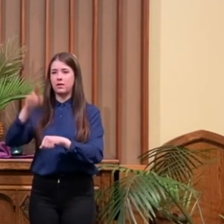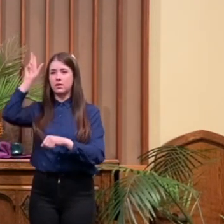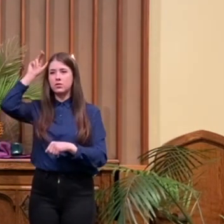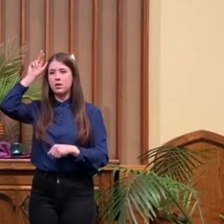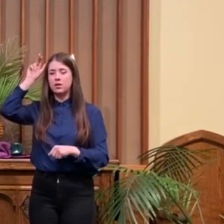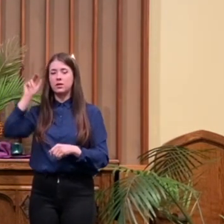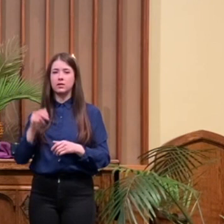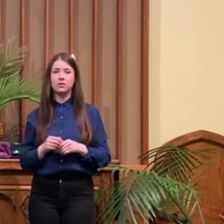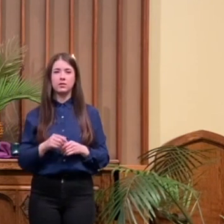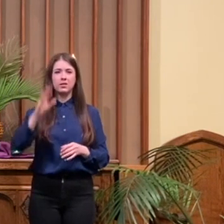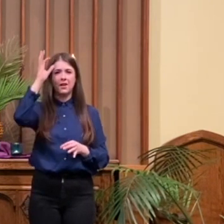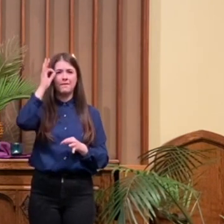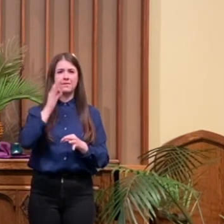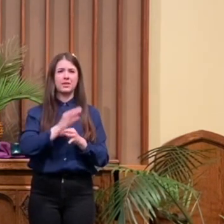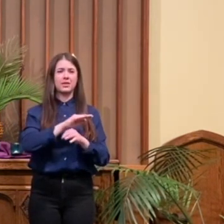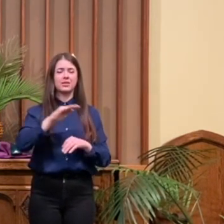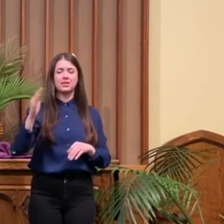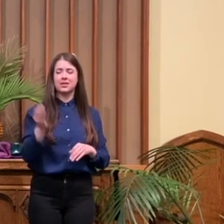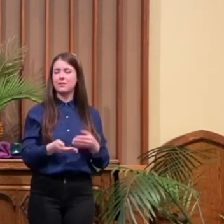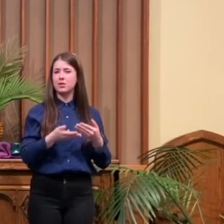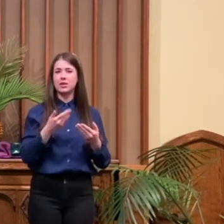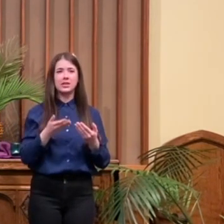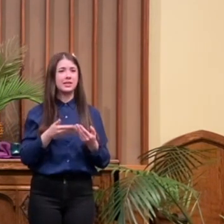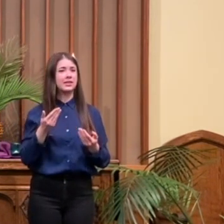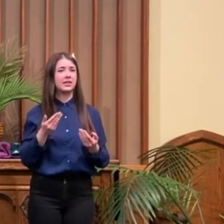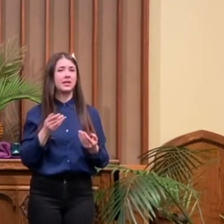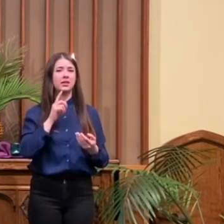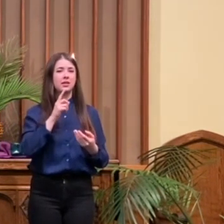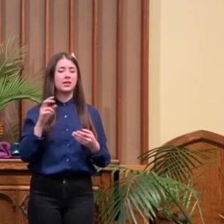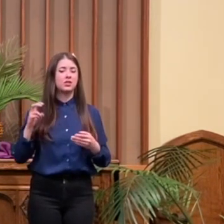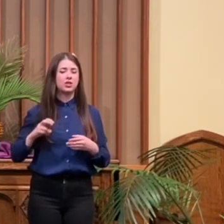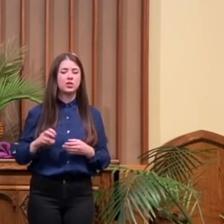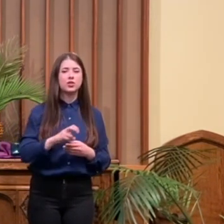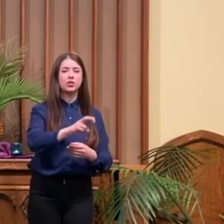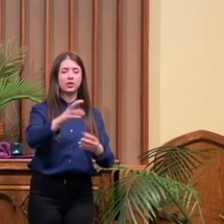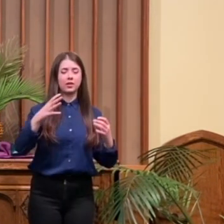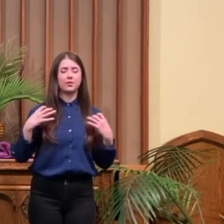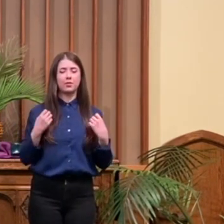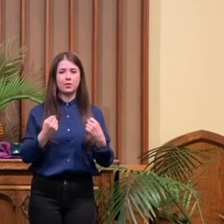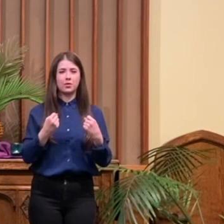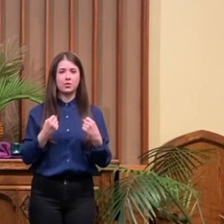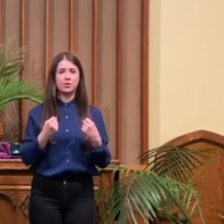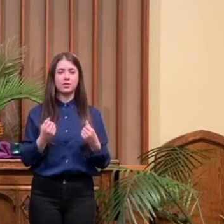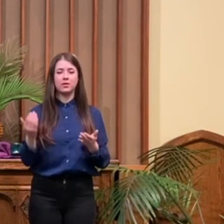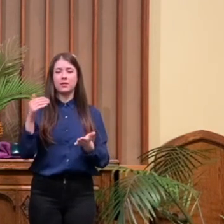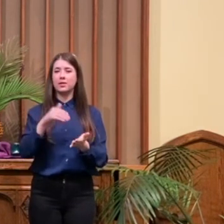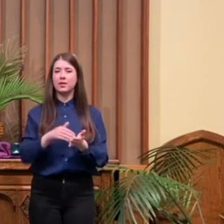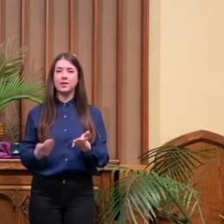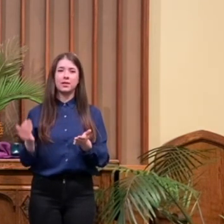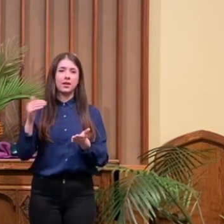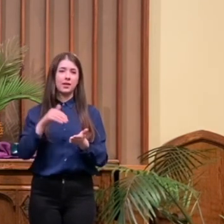Faith has never been easy. It is a journey of courage. Again and